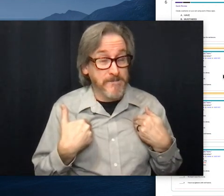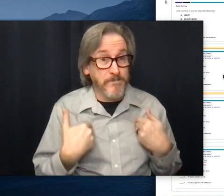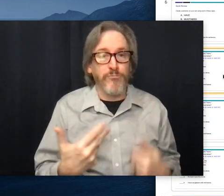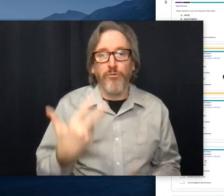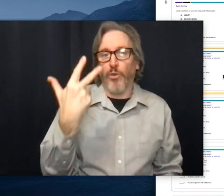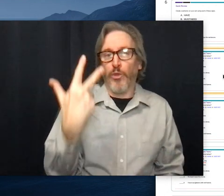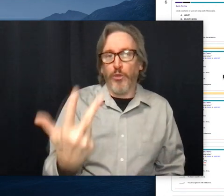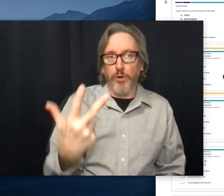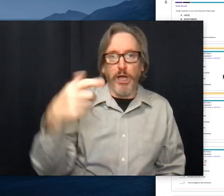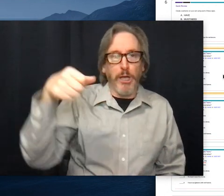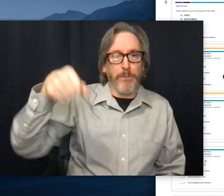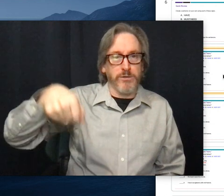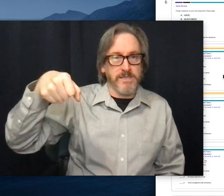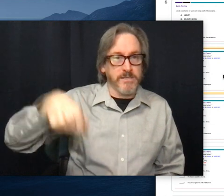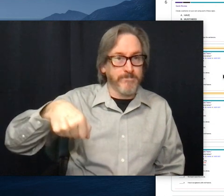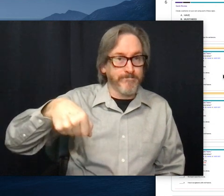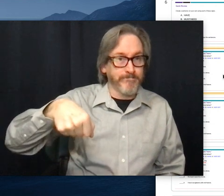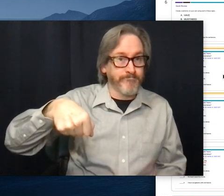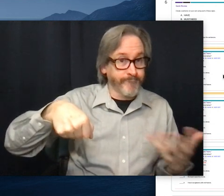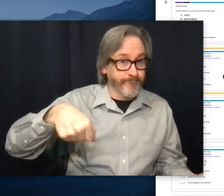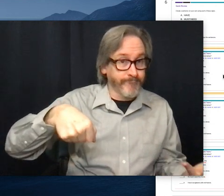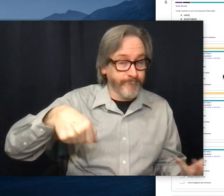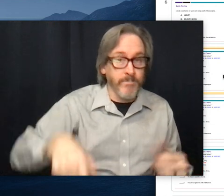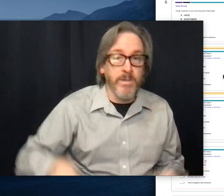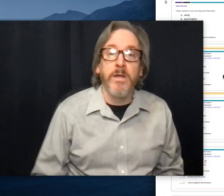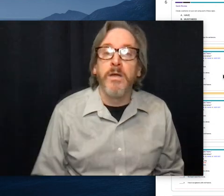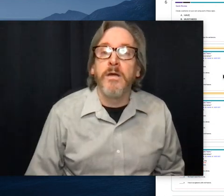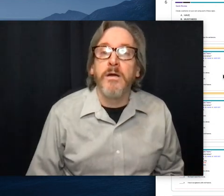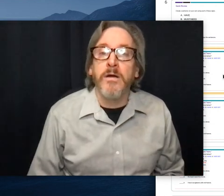has 3 purses.